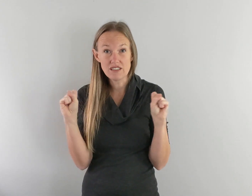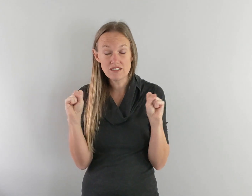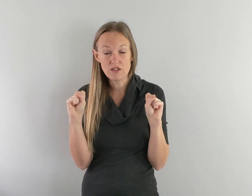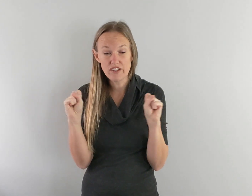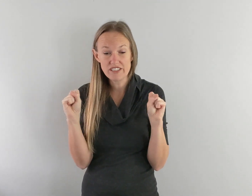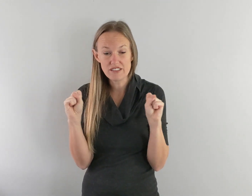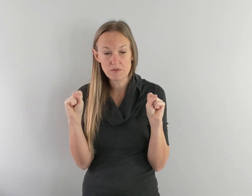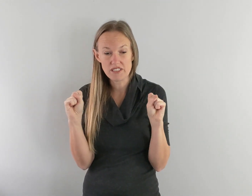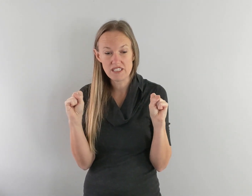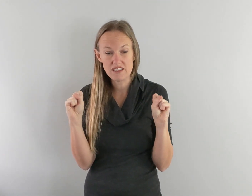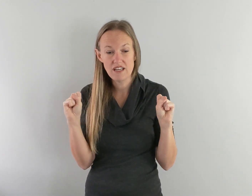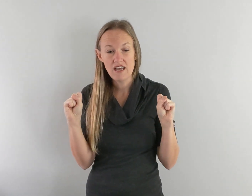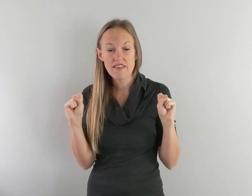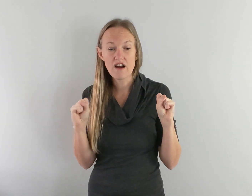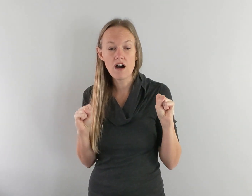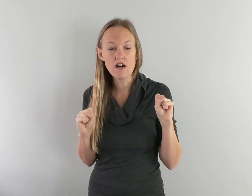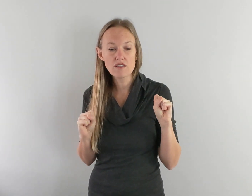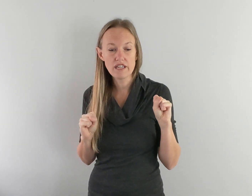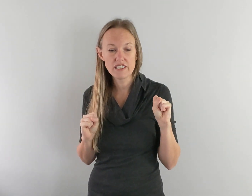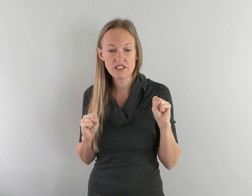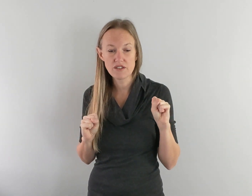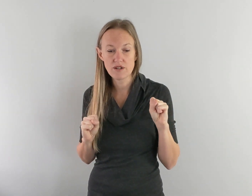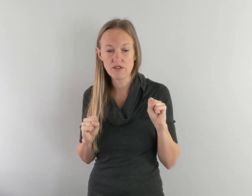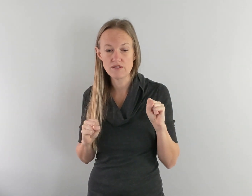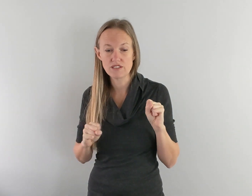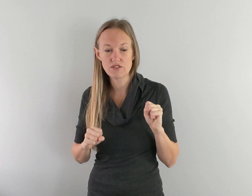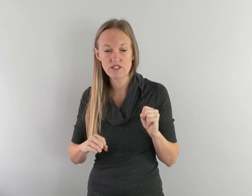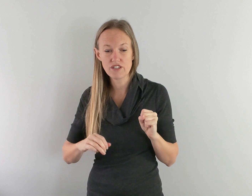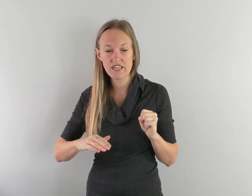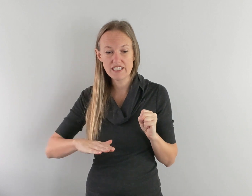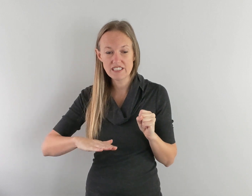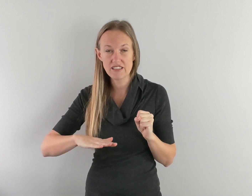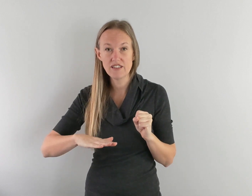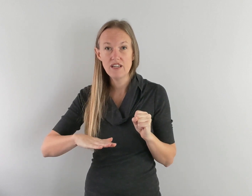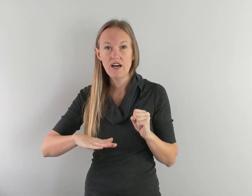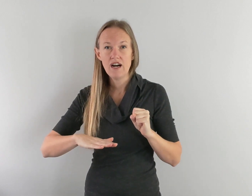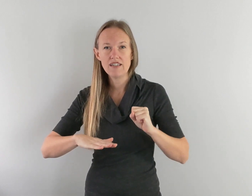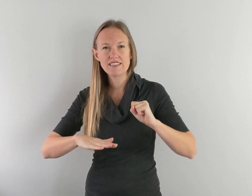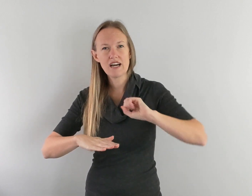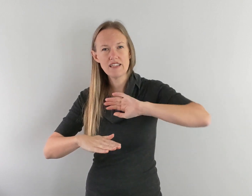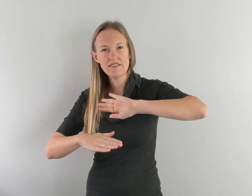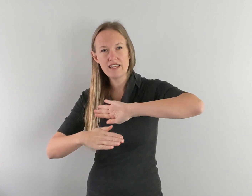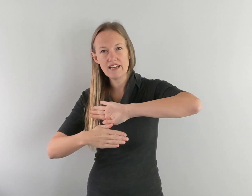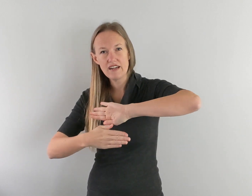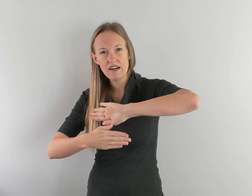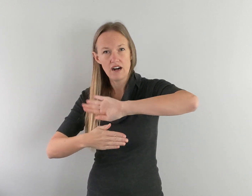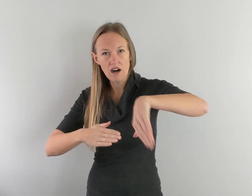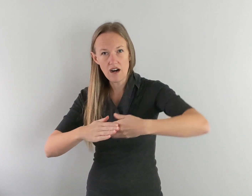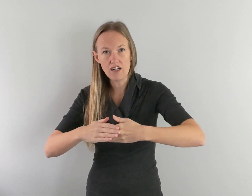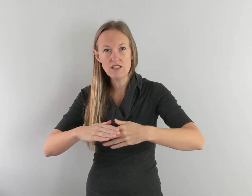midwinter, no facial expression, and then all creation groans. So for creation, it's kind of like all,